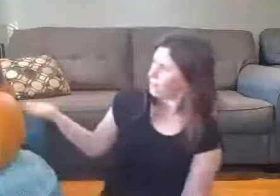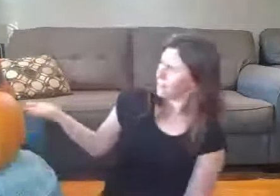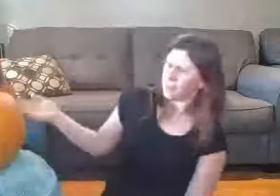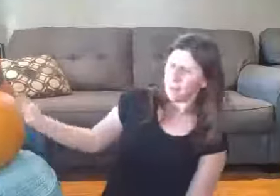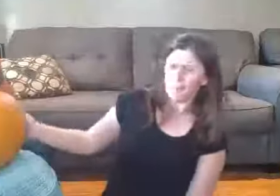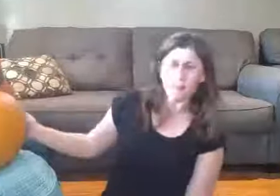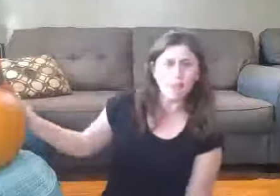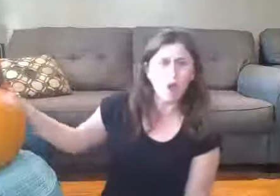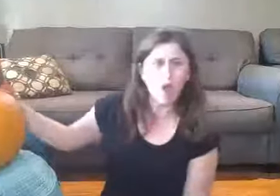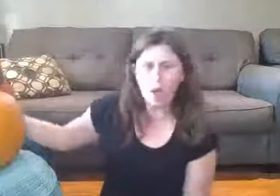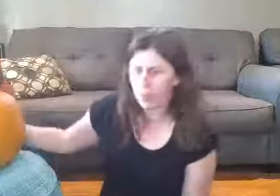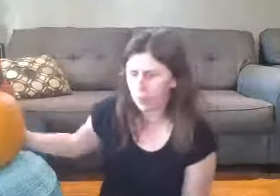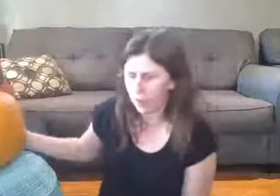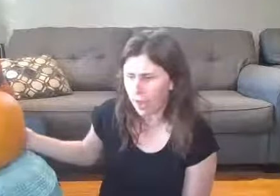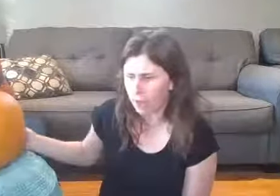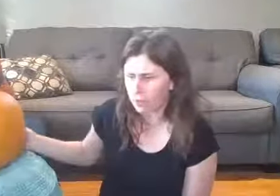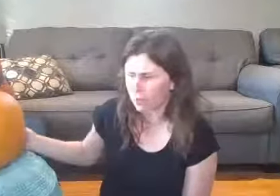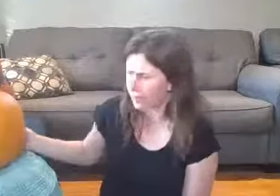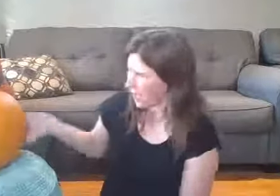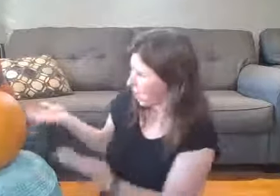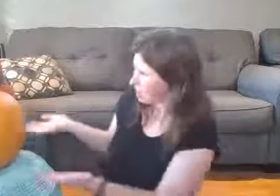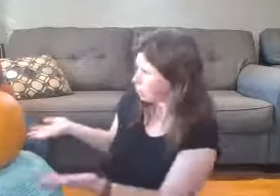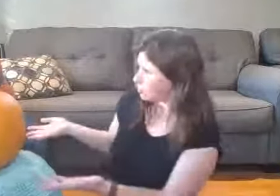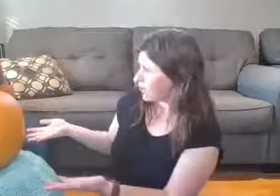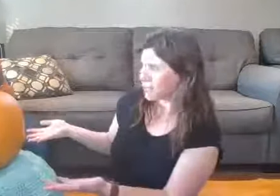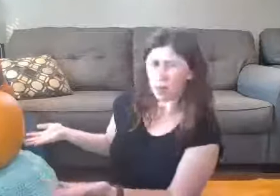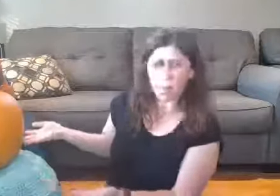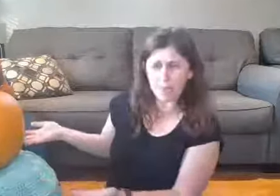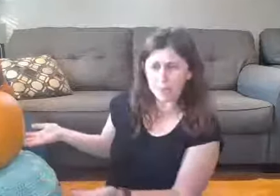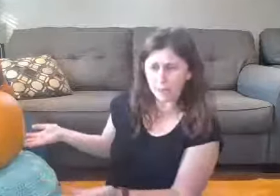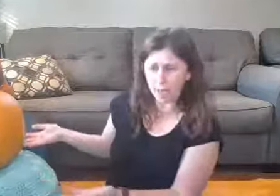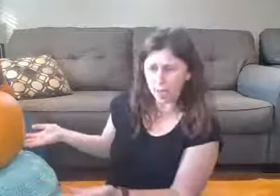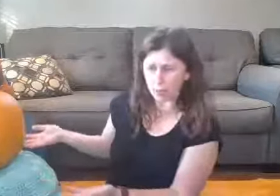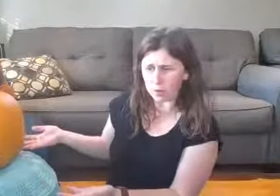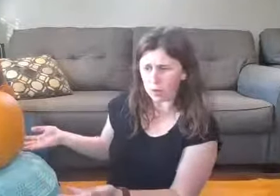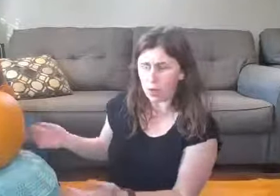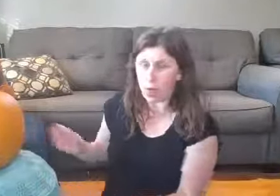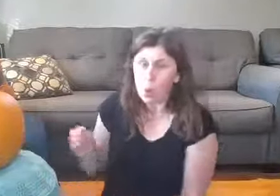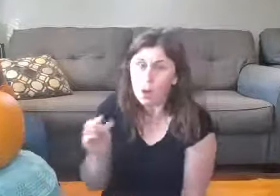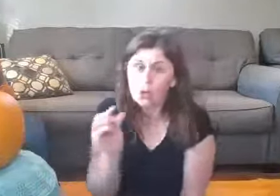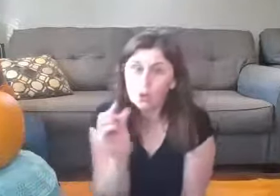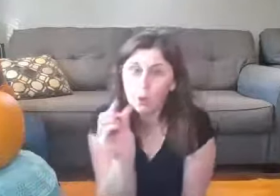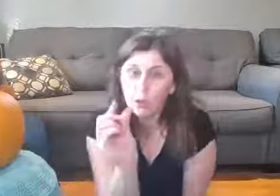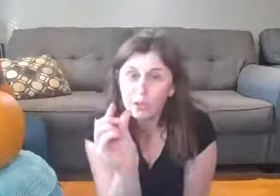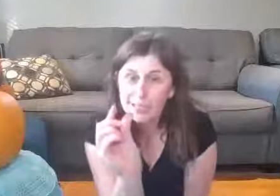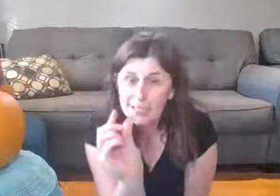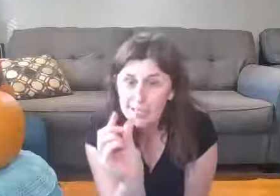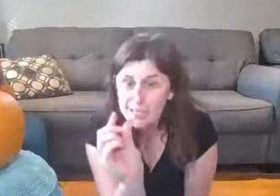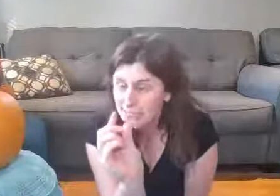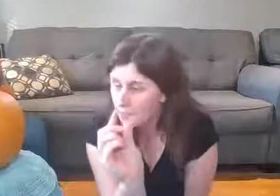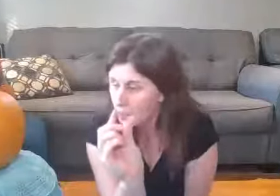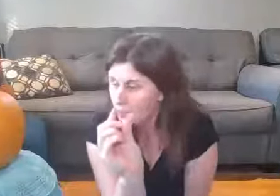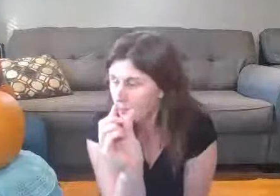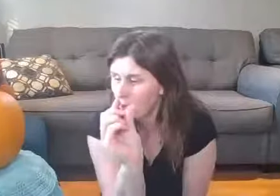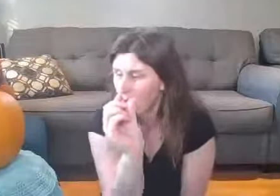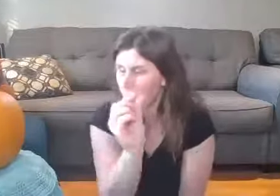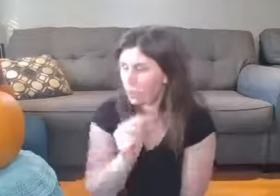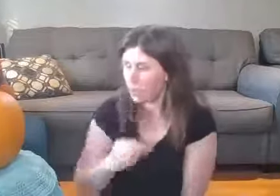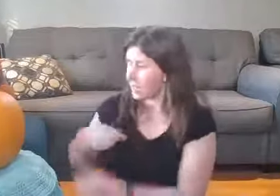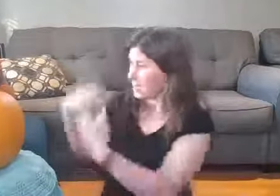Pumpkin, pumpkin on the ground. How'd you get so big and round? Once you were a seed so small, now